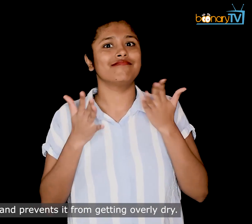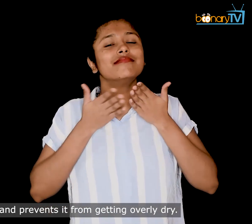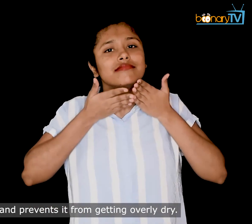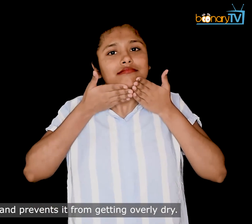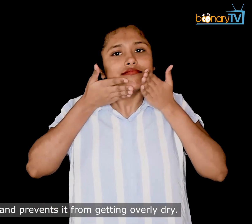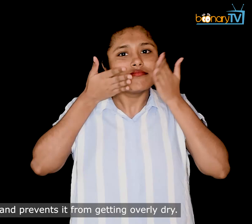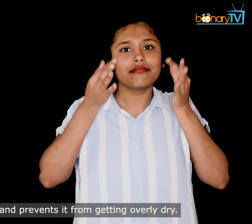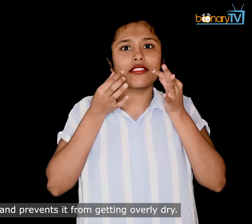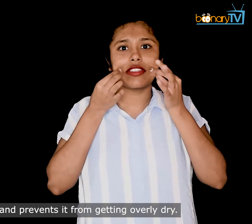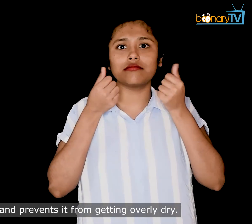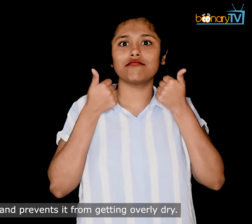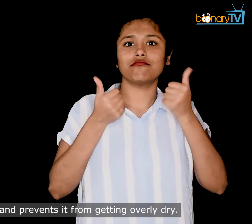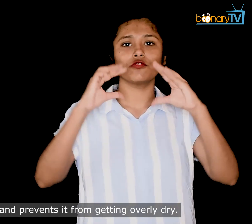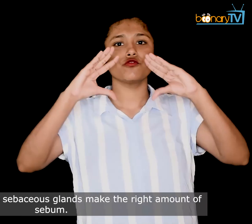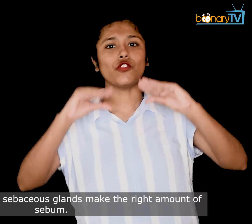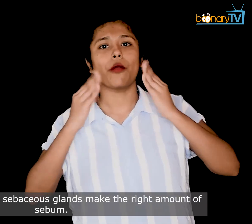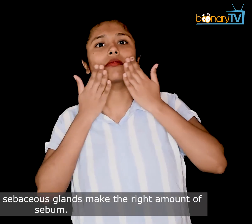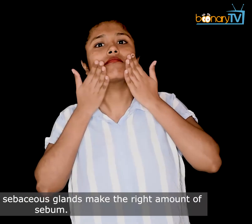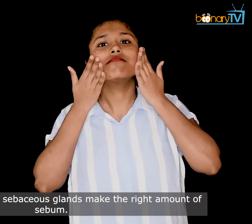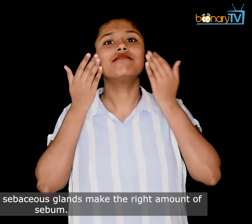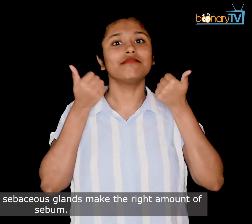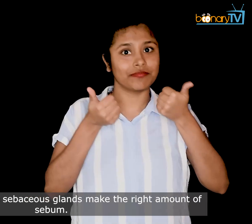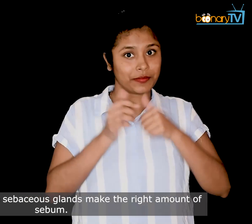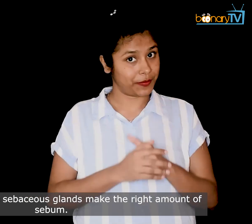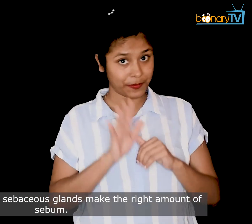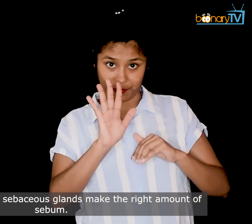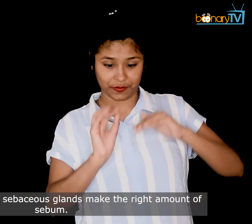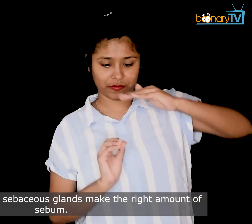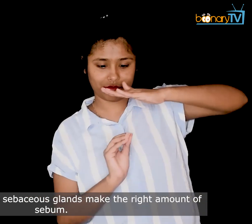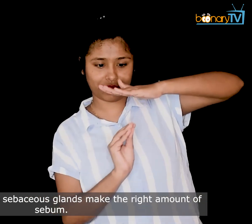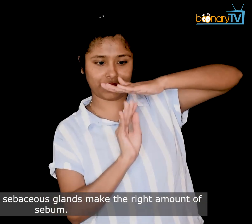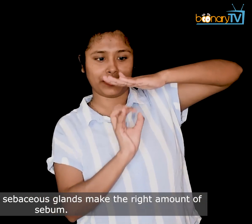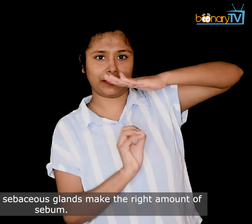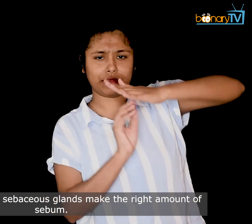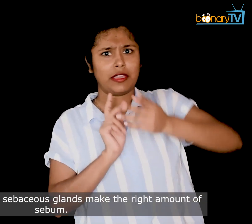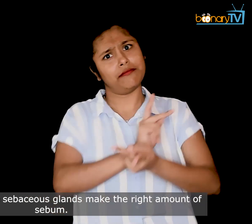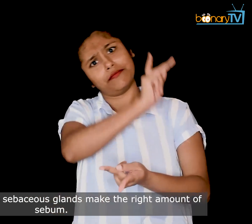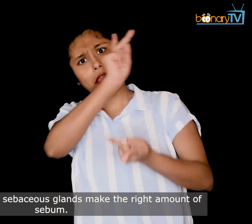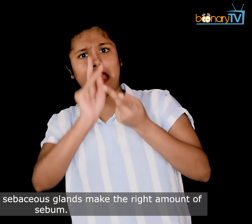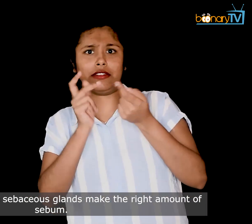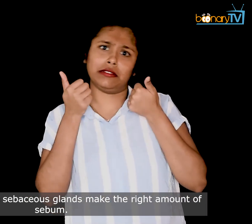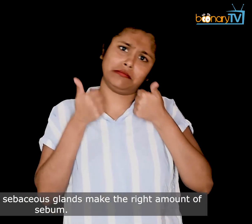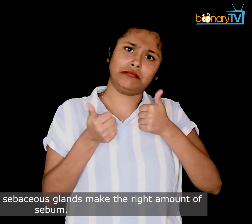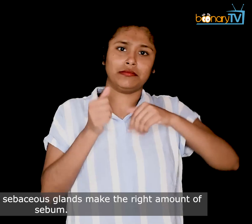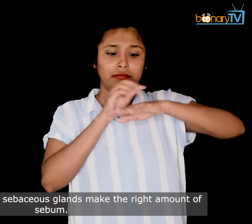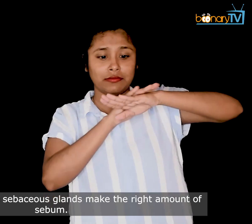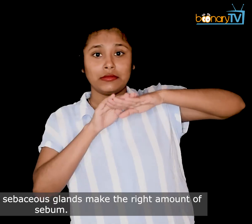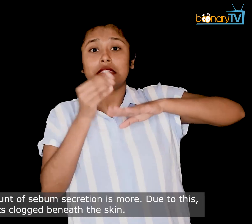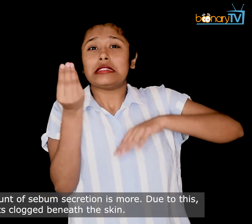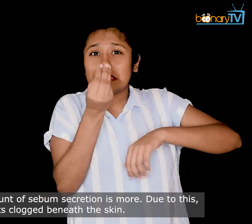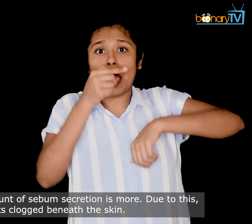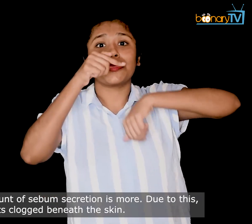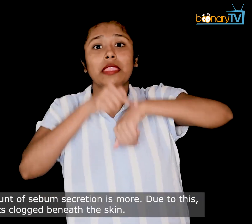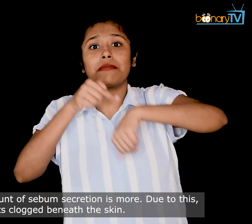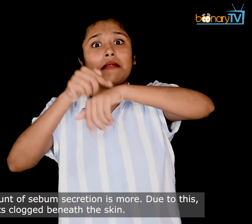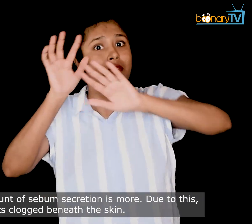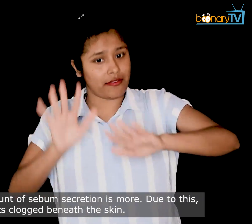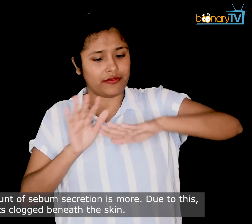dry. Most of the time, the sebaceous glands make the right amount of sebum. Sometimes the amount